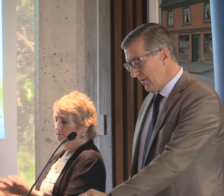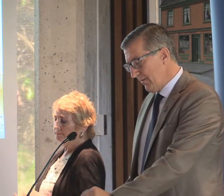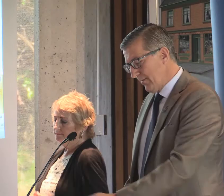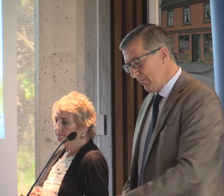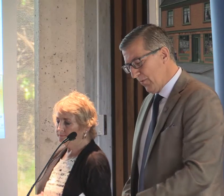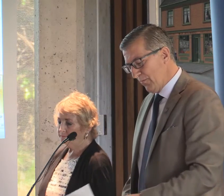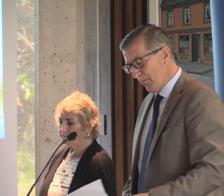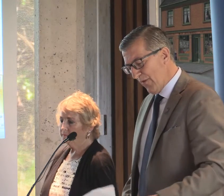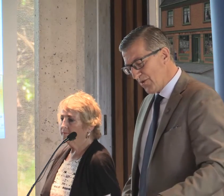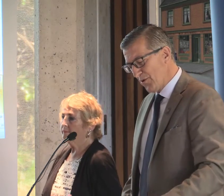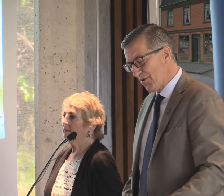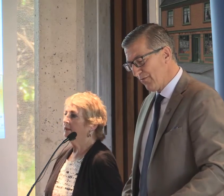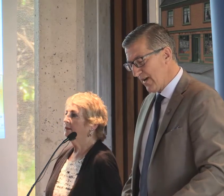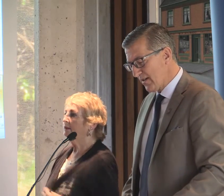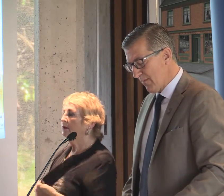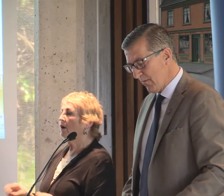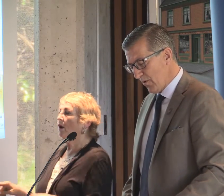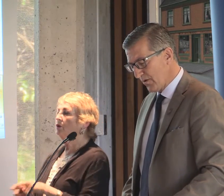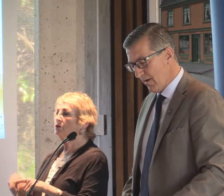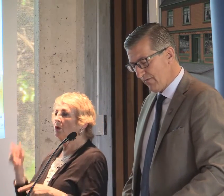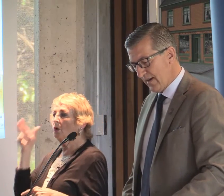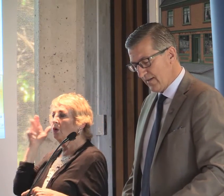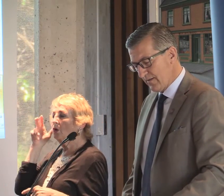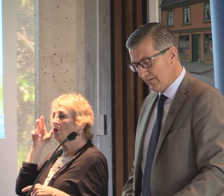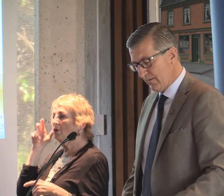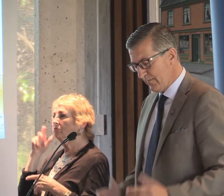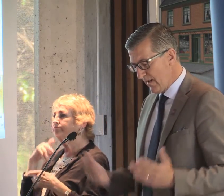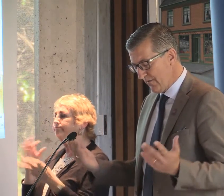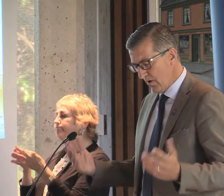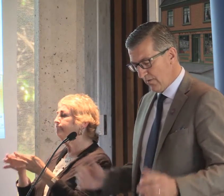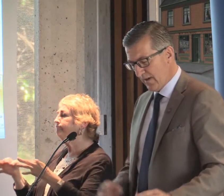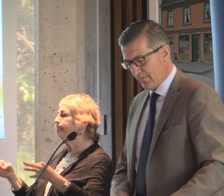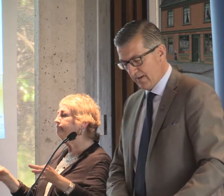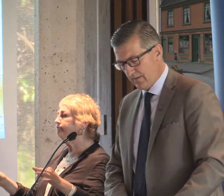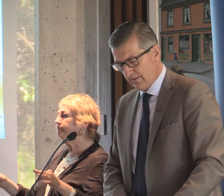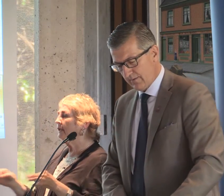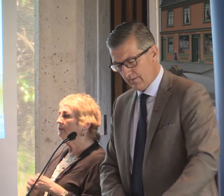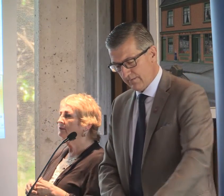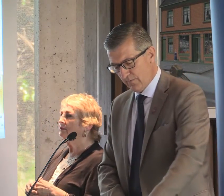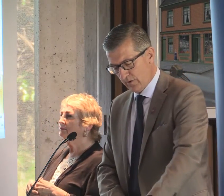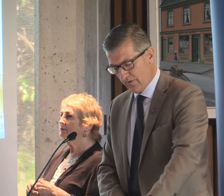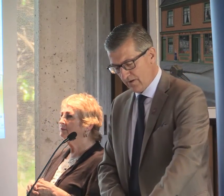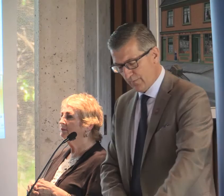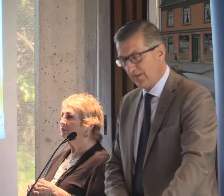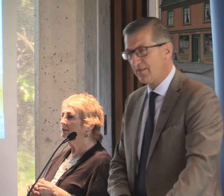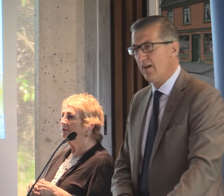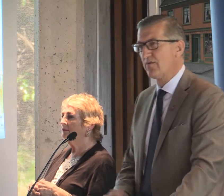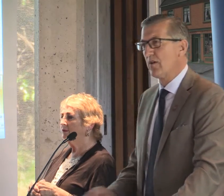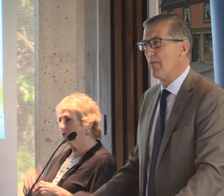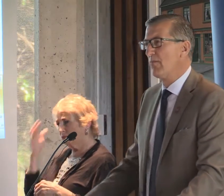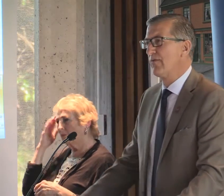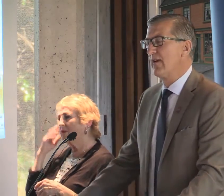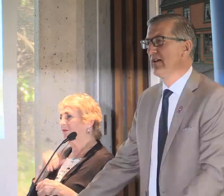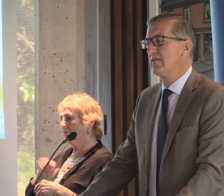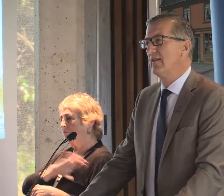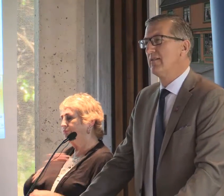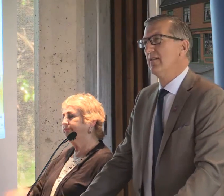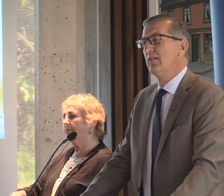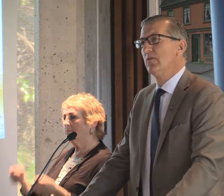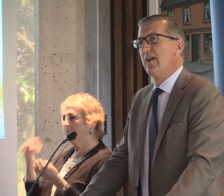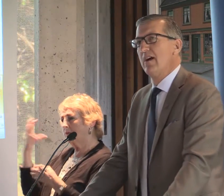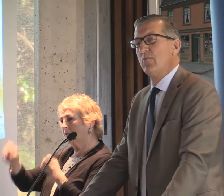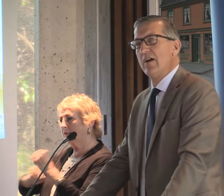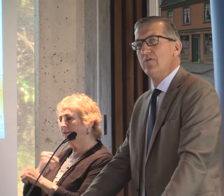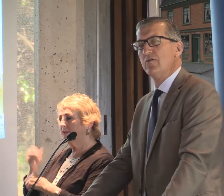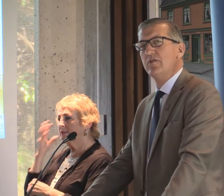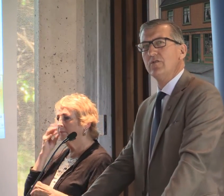And we've also heard a phrase, I remember an old-time phrase, and many of you know that I spent a full career as a police officer, and I remember a phrase that I